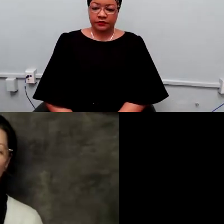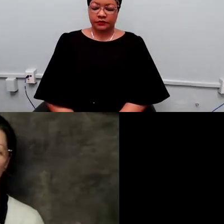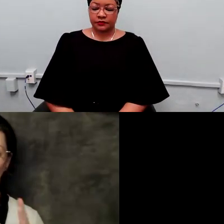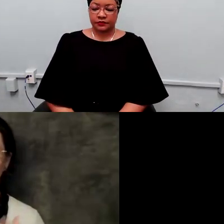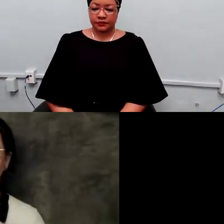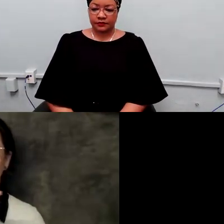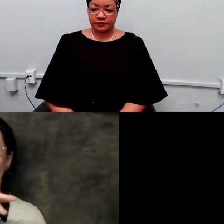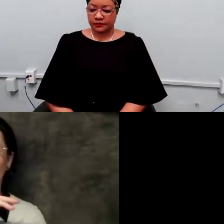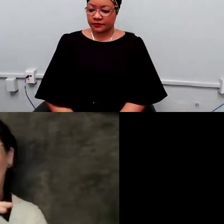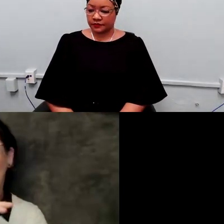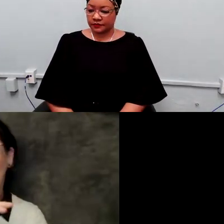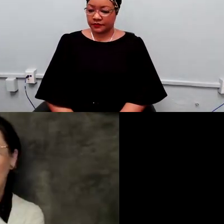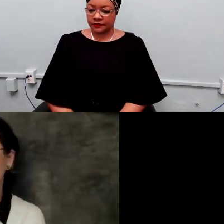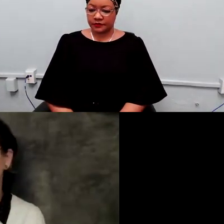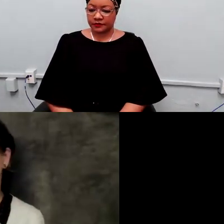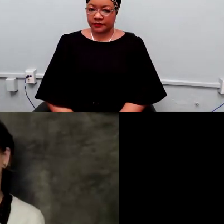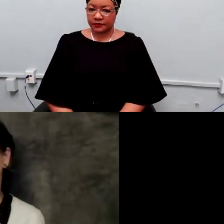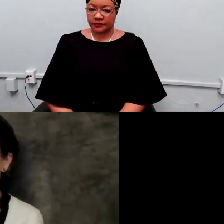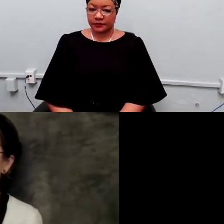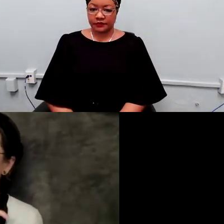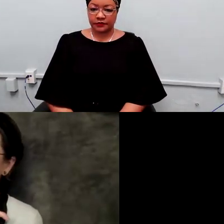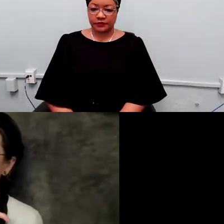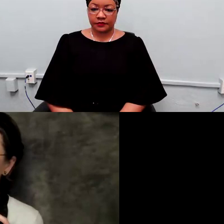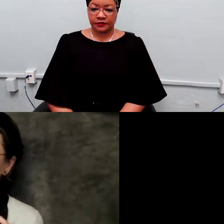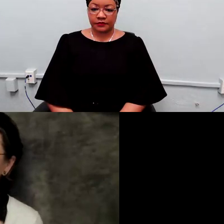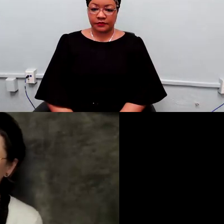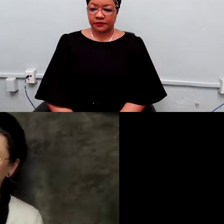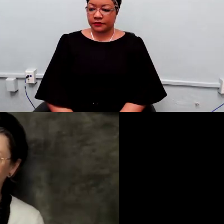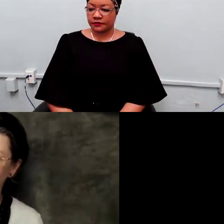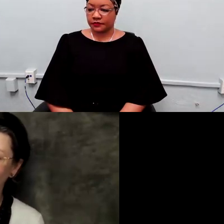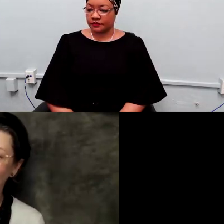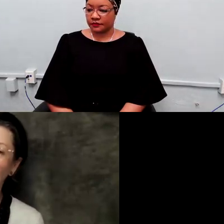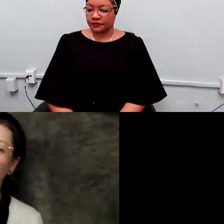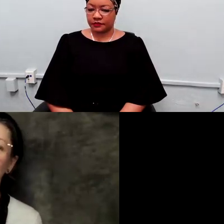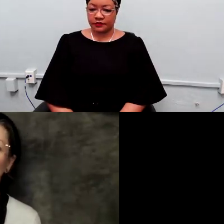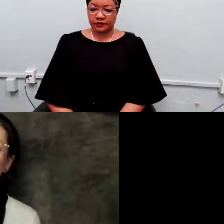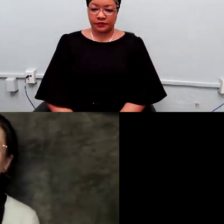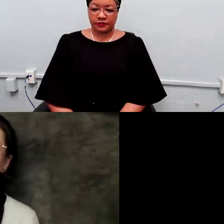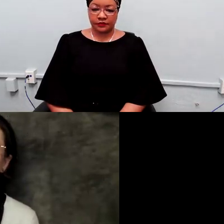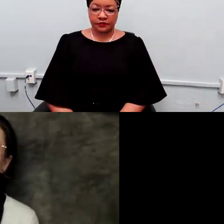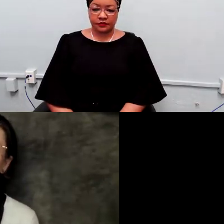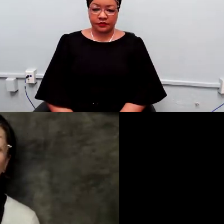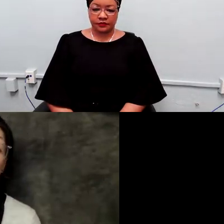helicopter, so that tells us where it is. And